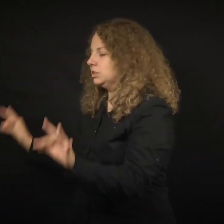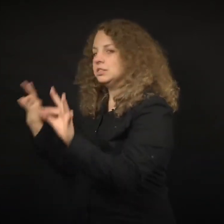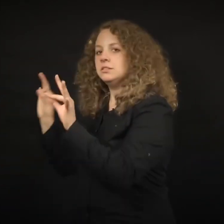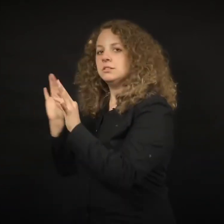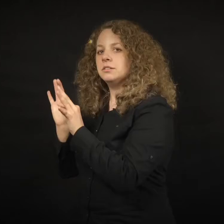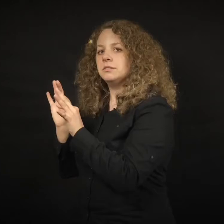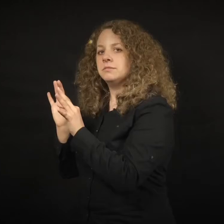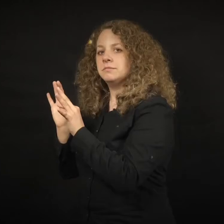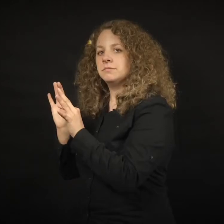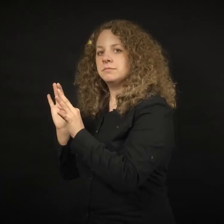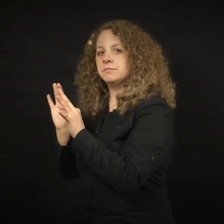Important.